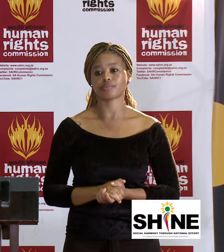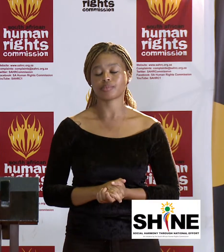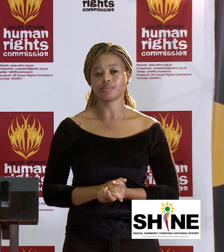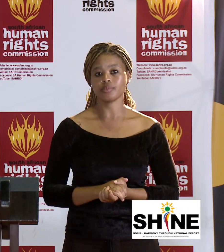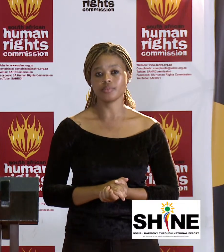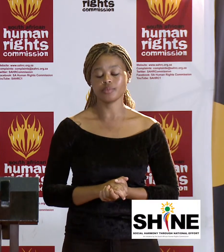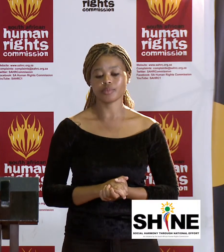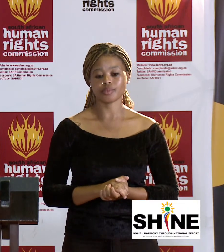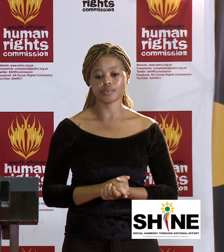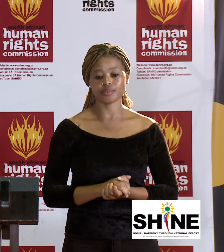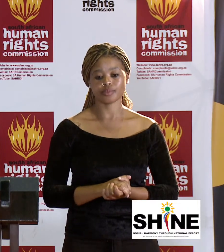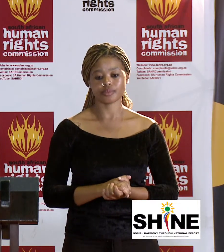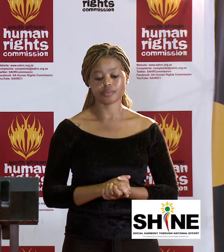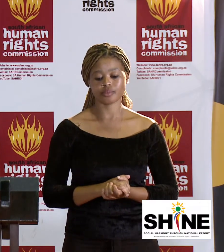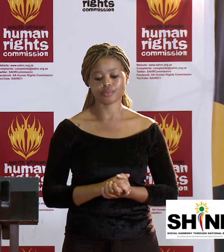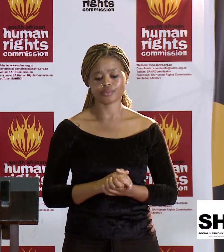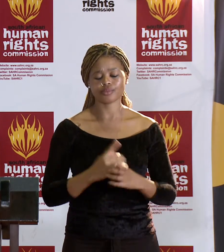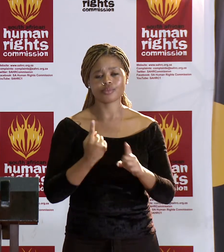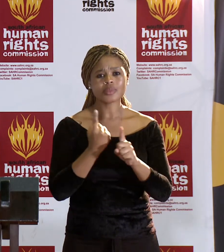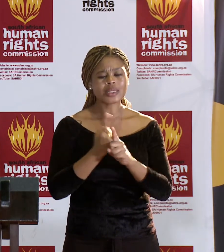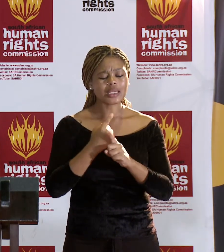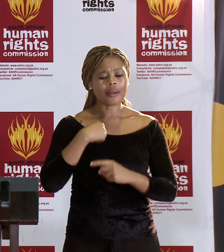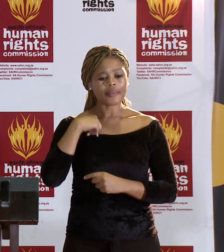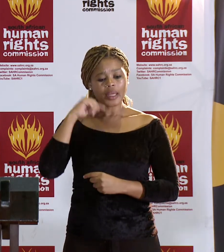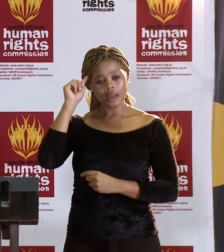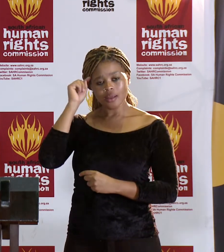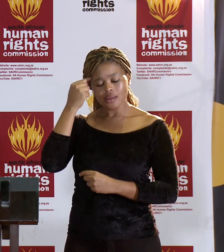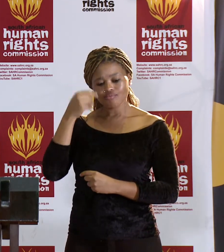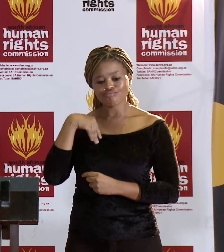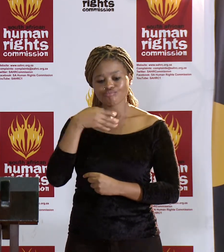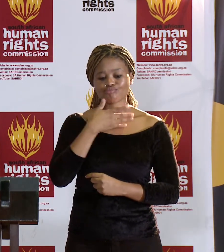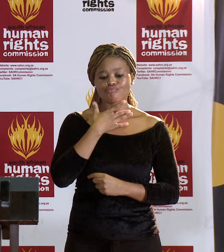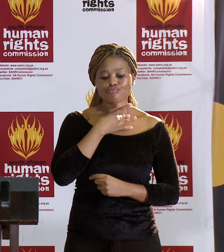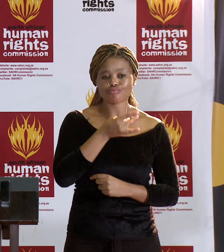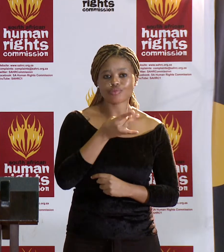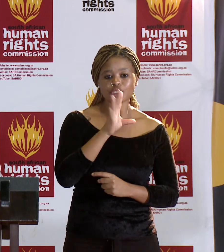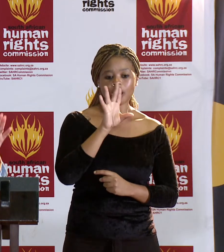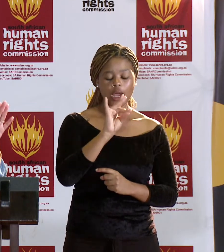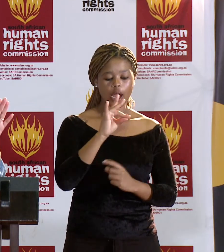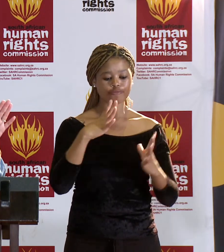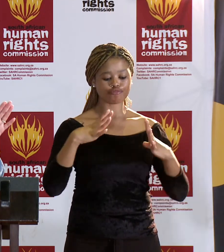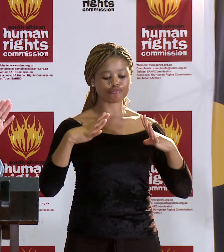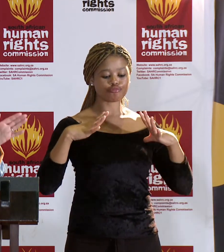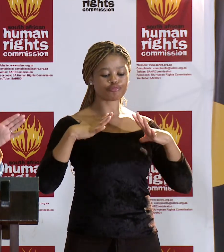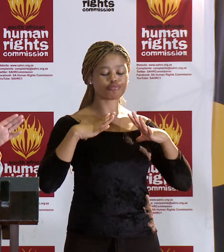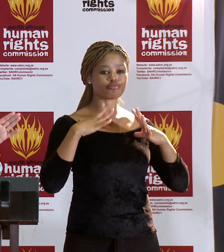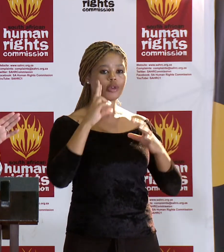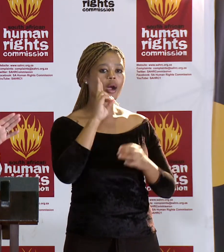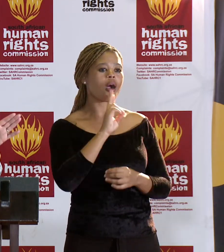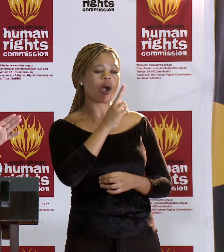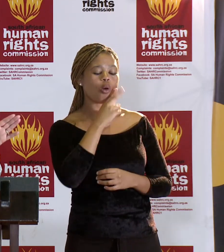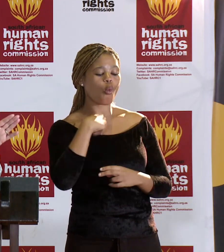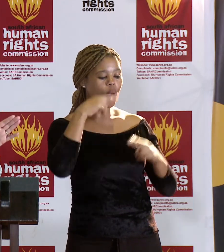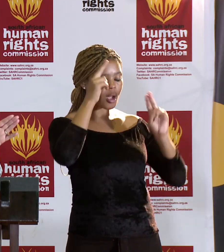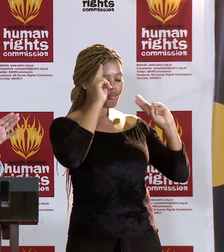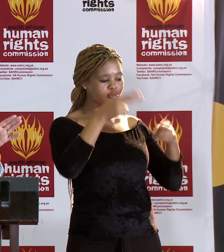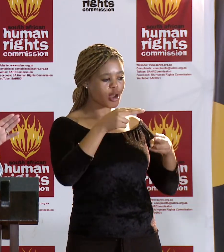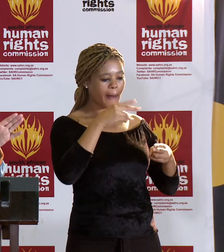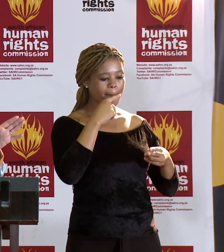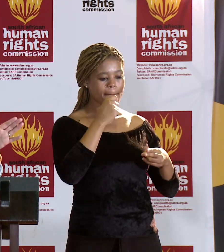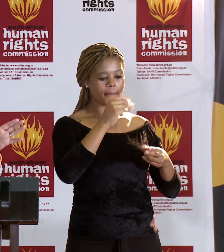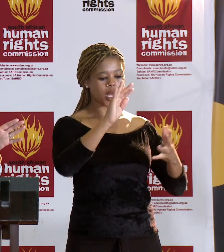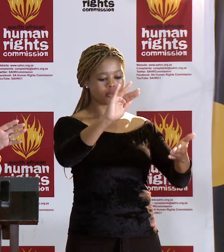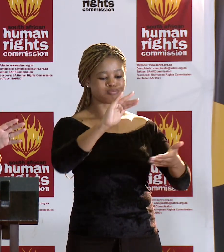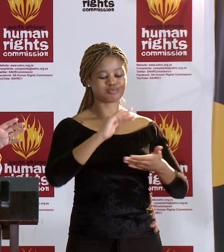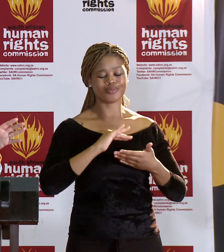I used to often think, I wish I had some rich uncle who passed away and left me a whole lot